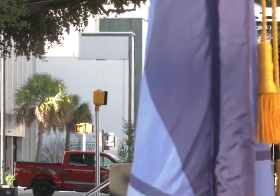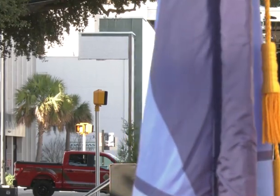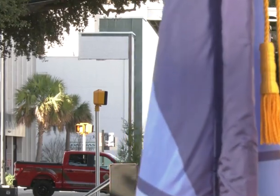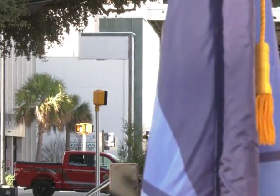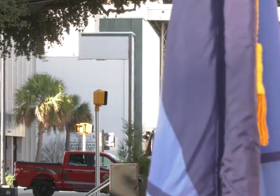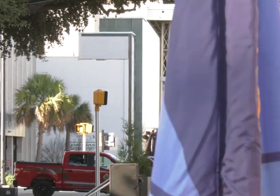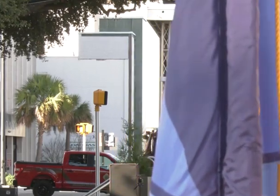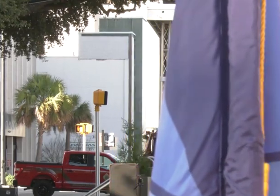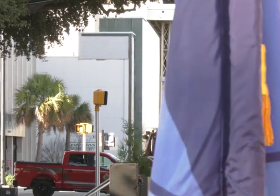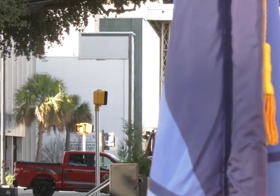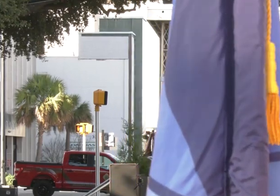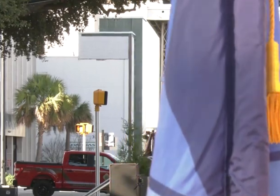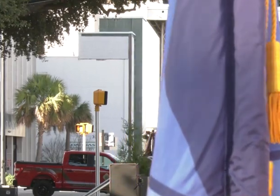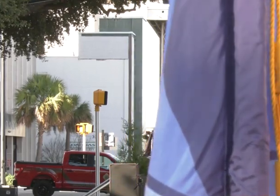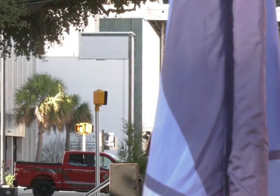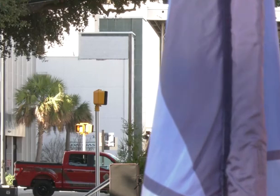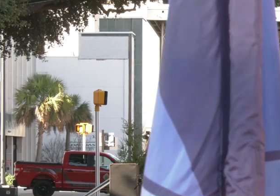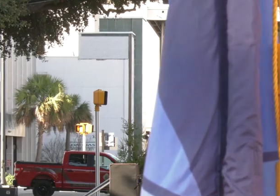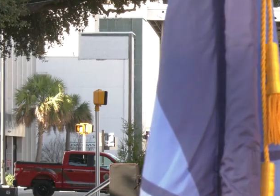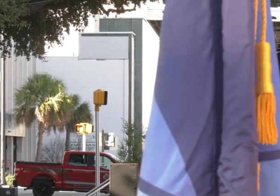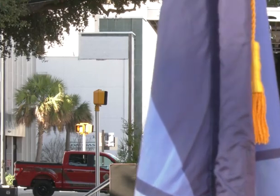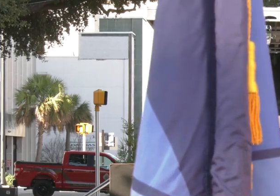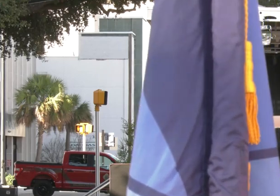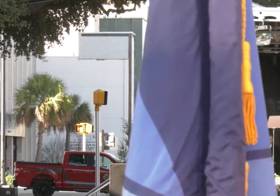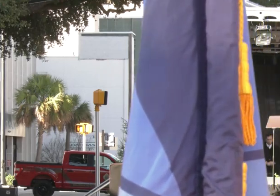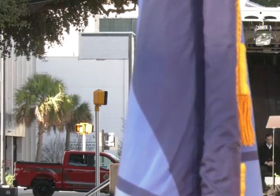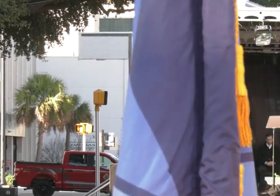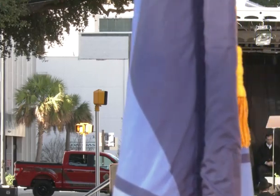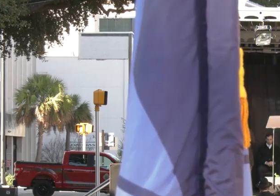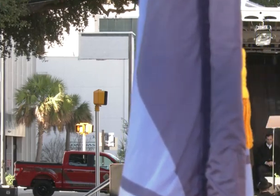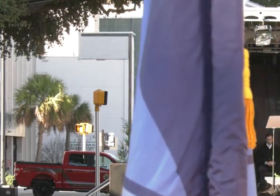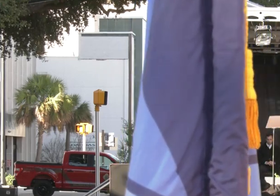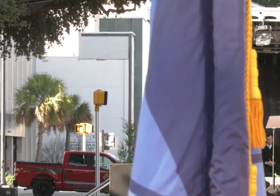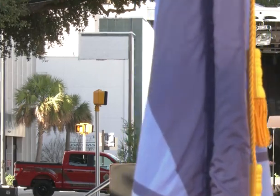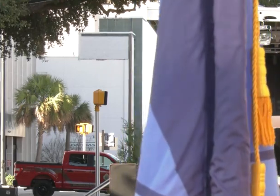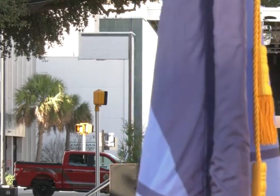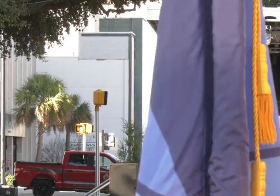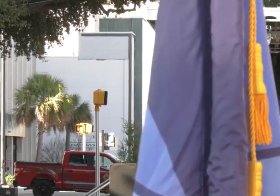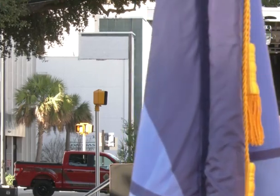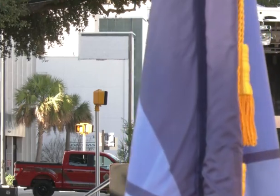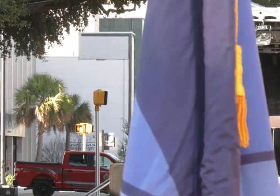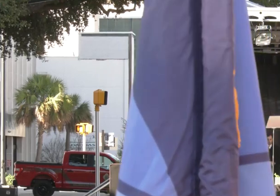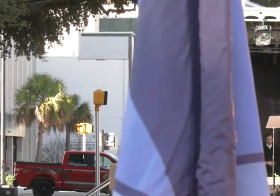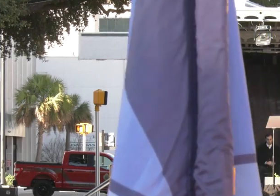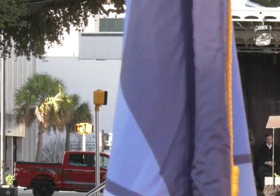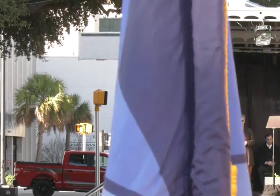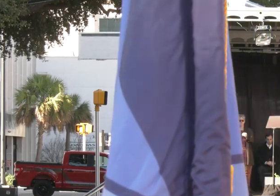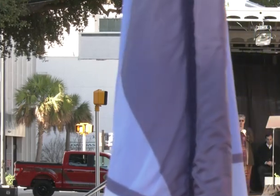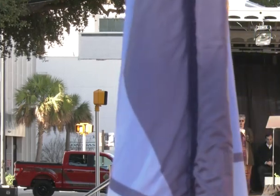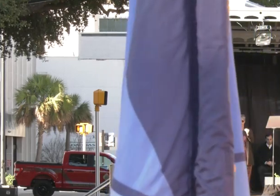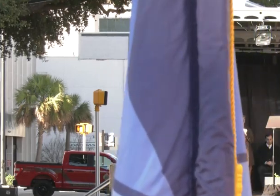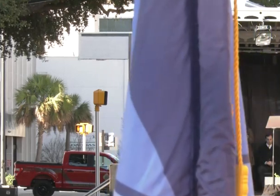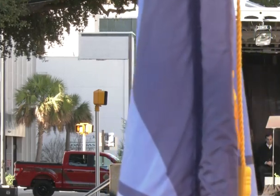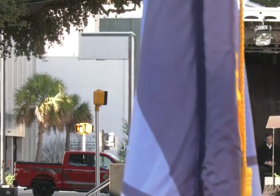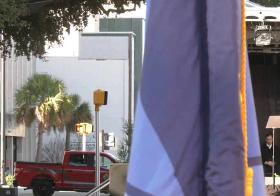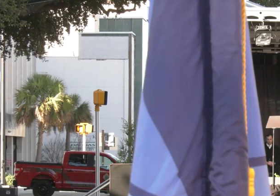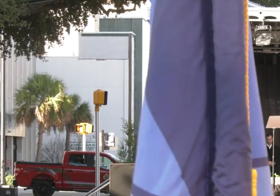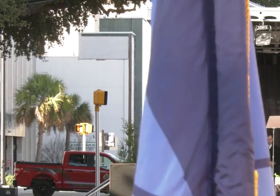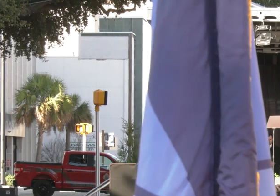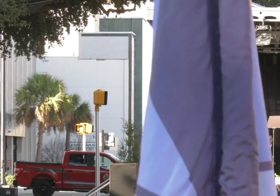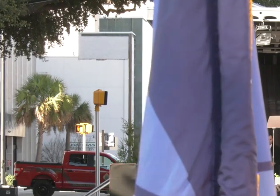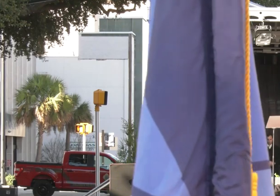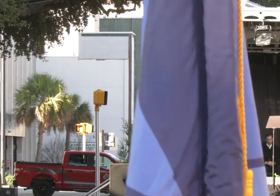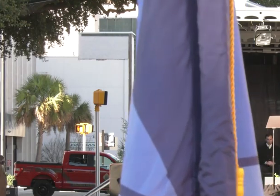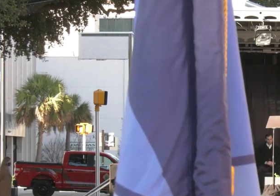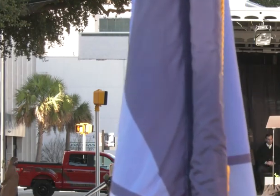Incorporated, to deliver the invocation, and remain standing, please, for the presentation of colors by the City of Columbia